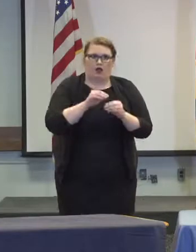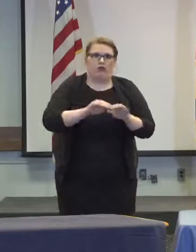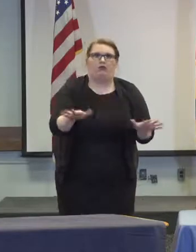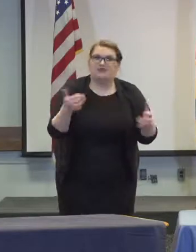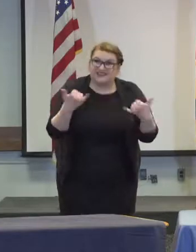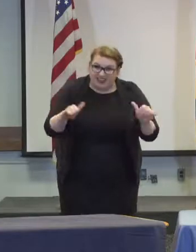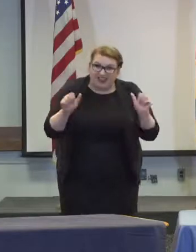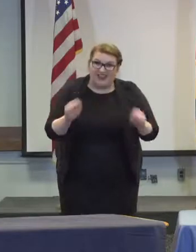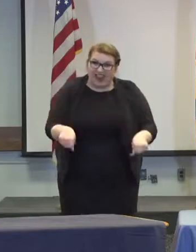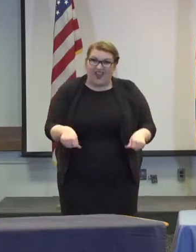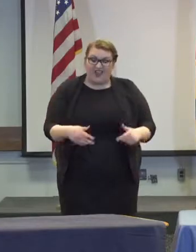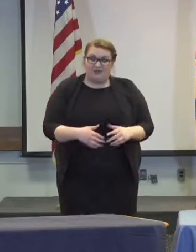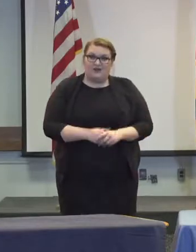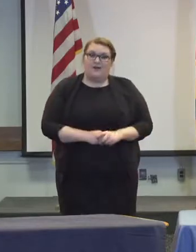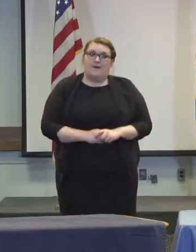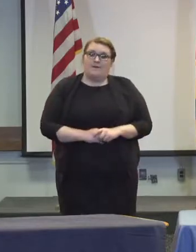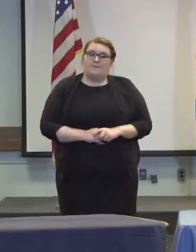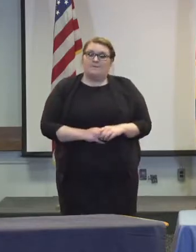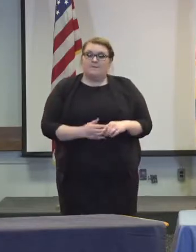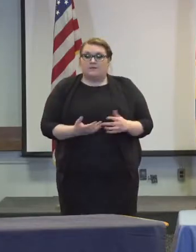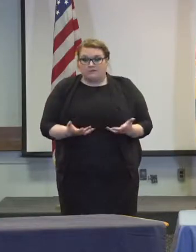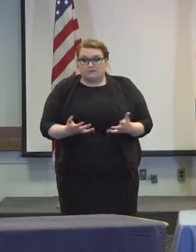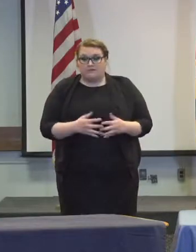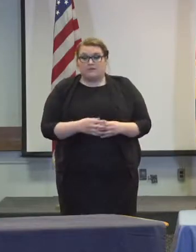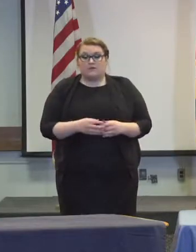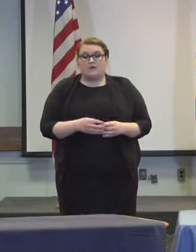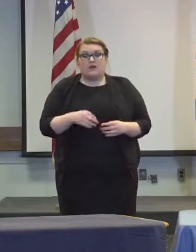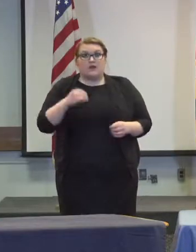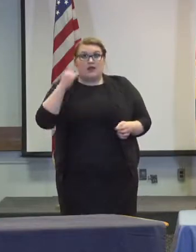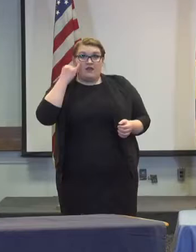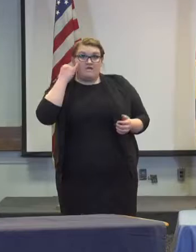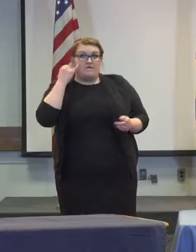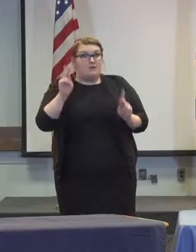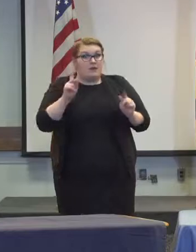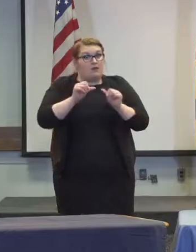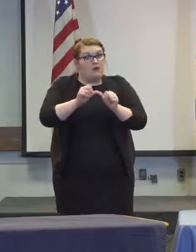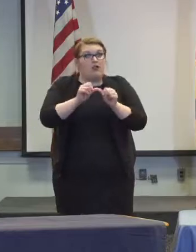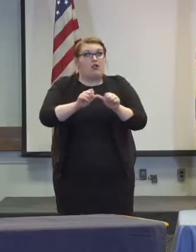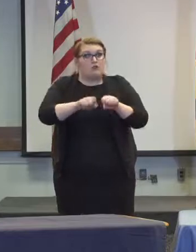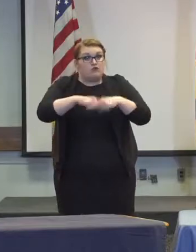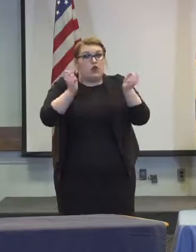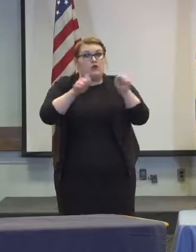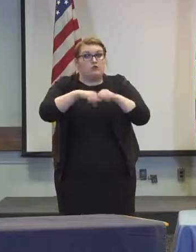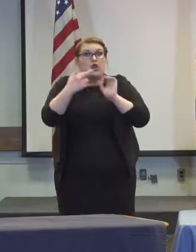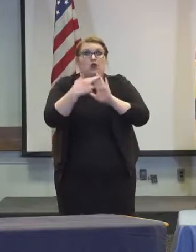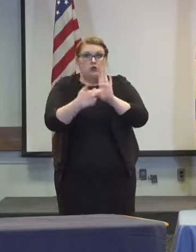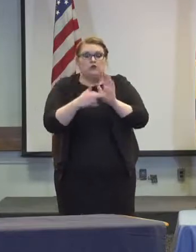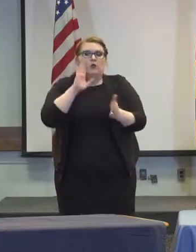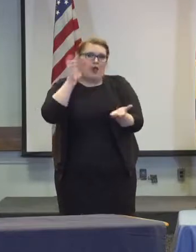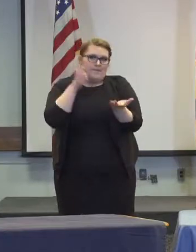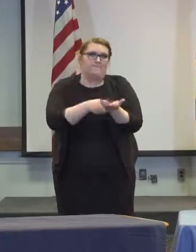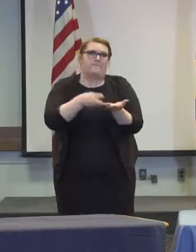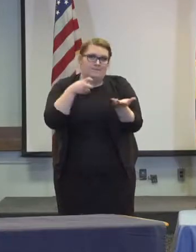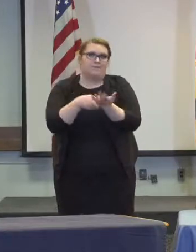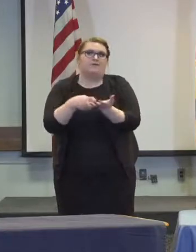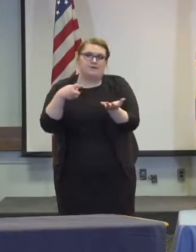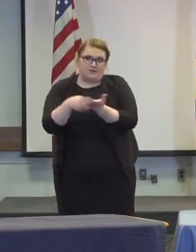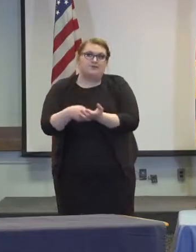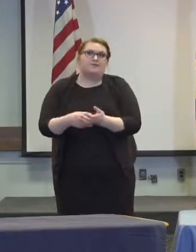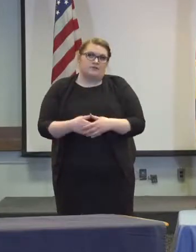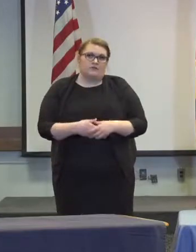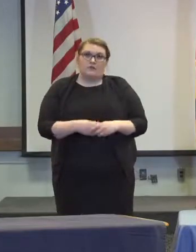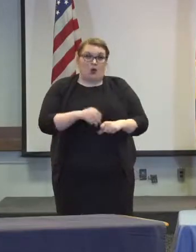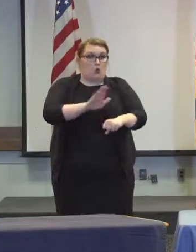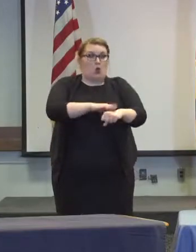be infected. So if people persist, they will get tickets. It will not be